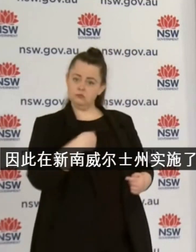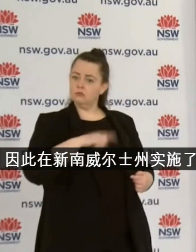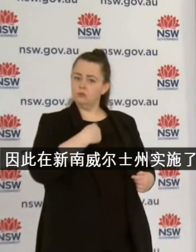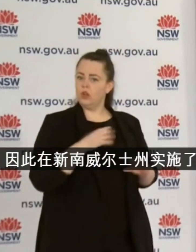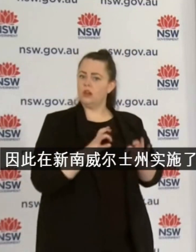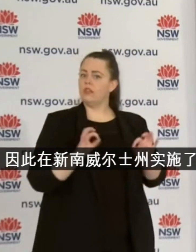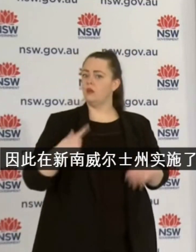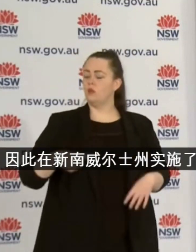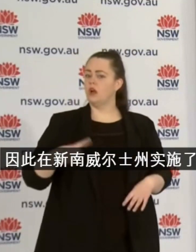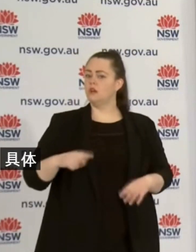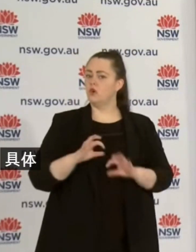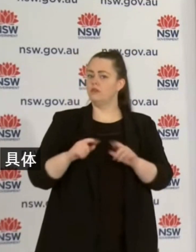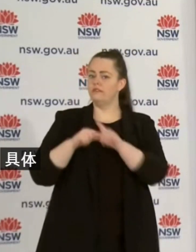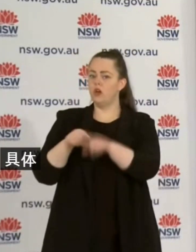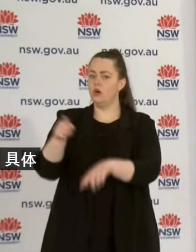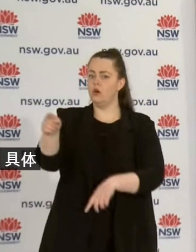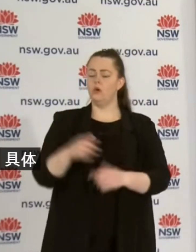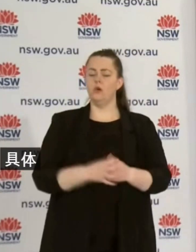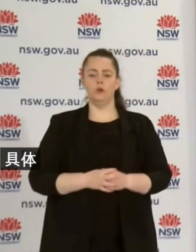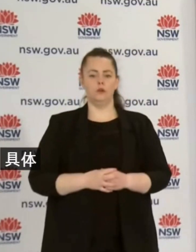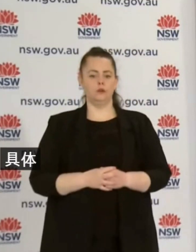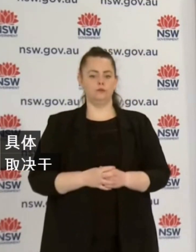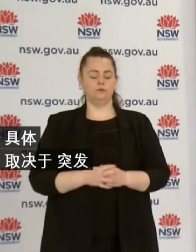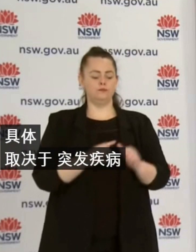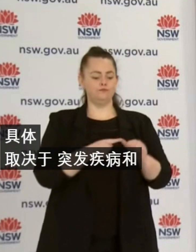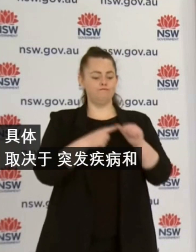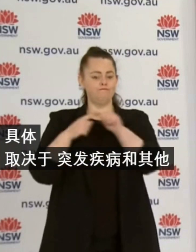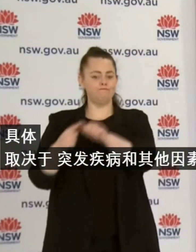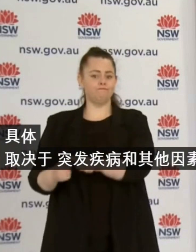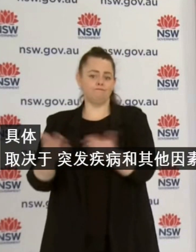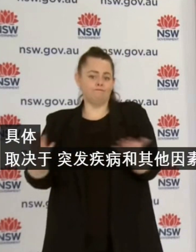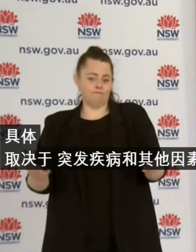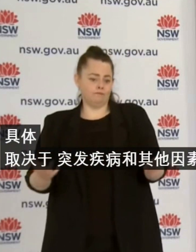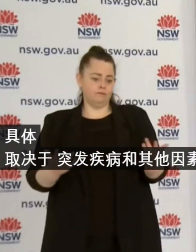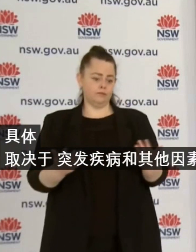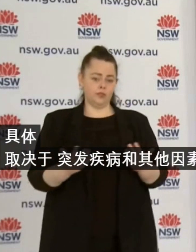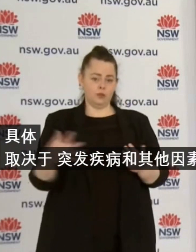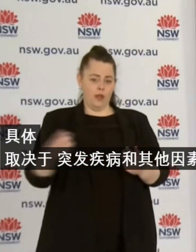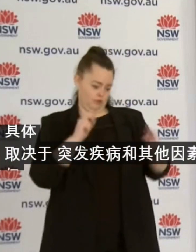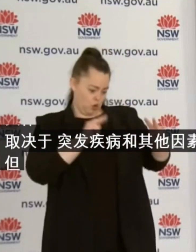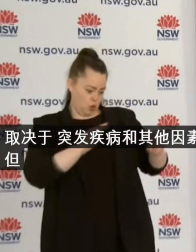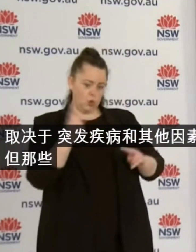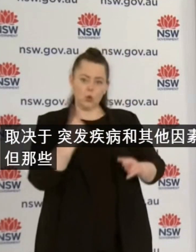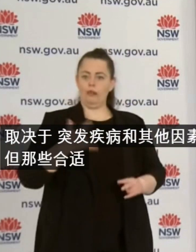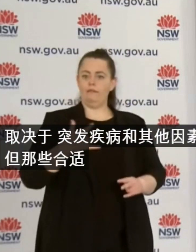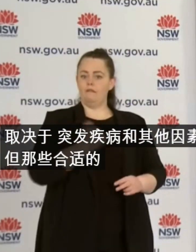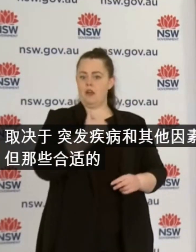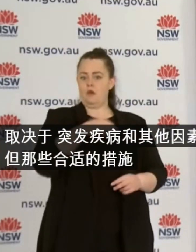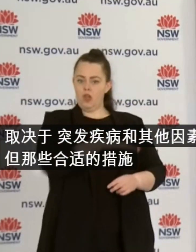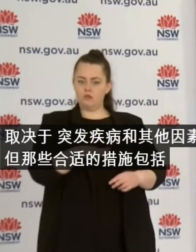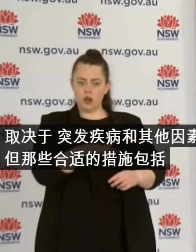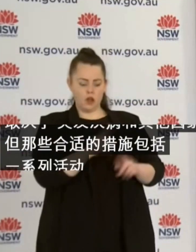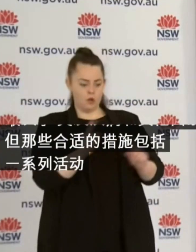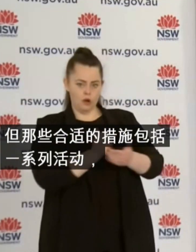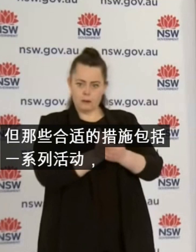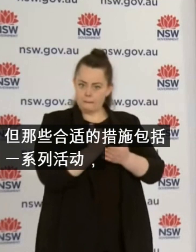put in place across New South Wales, depending on the incidence of disease and other factors. And those suite of measures